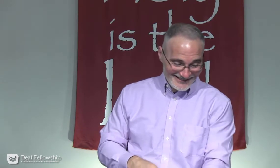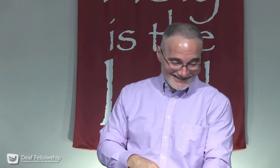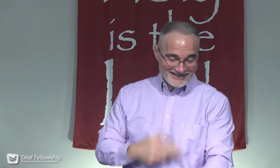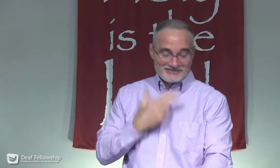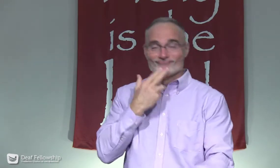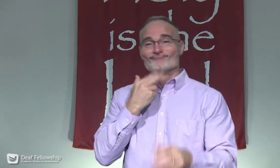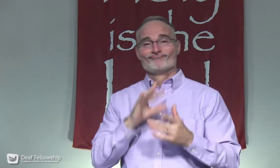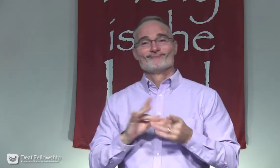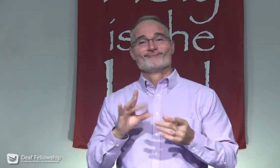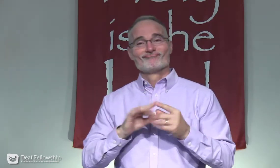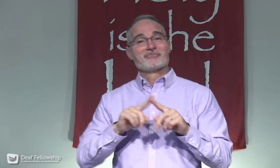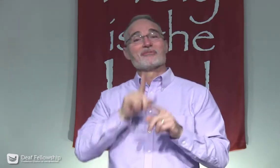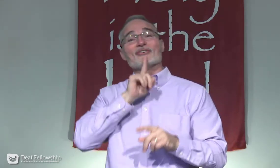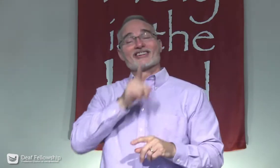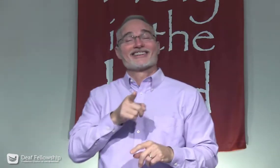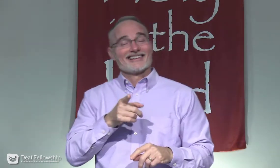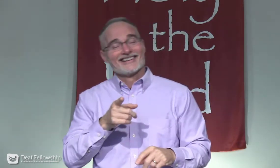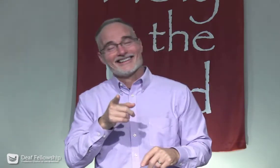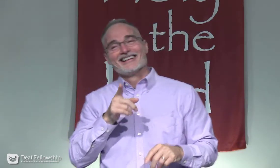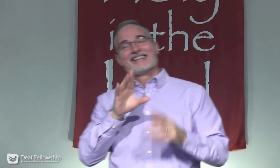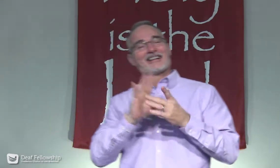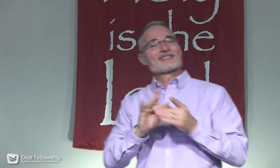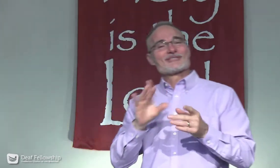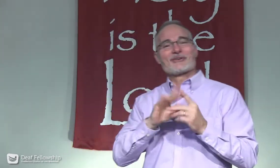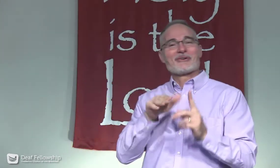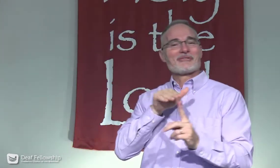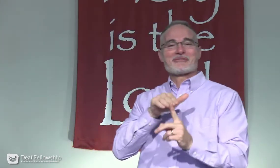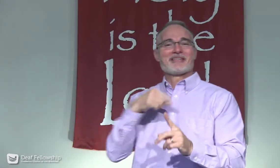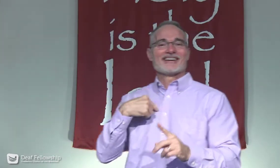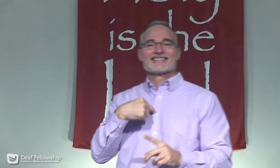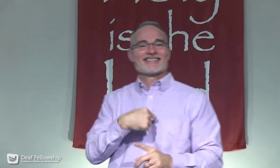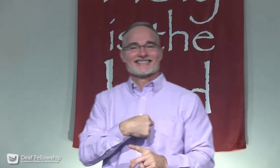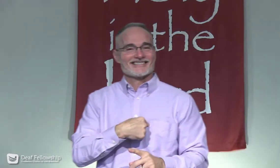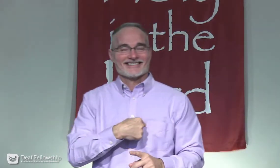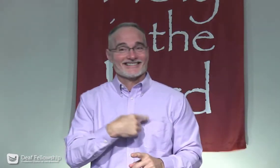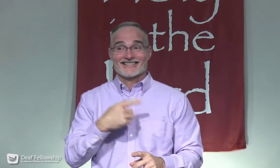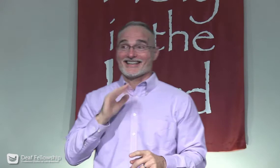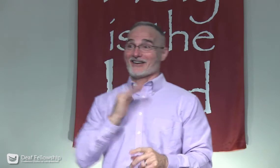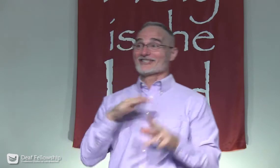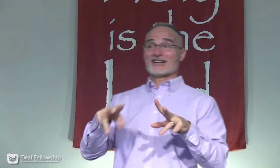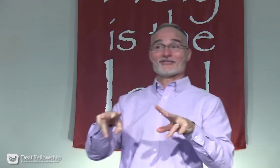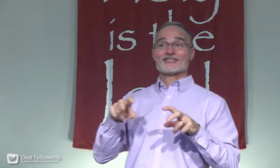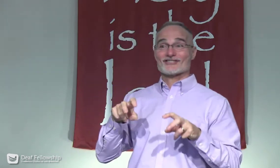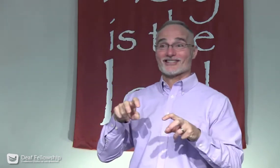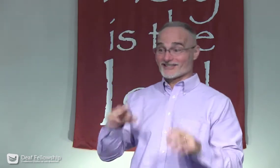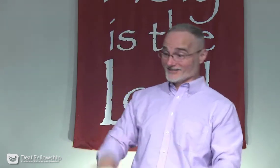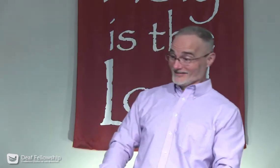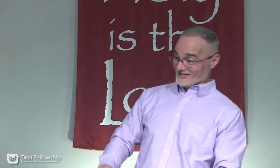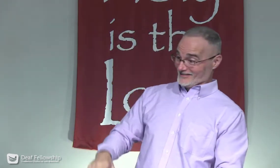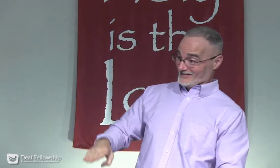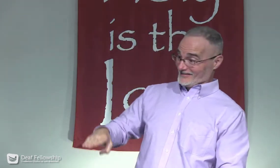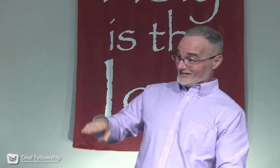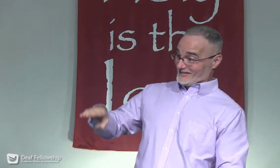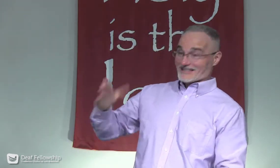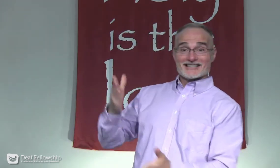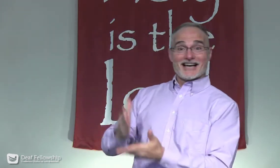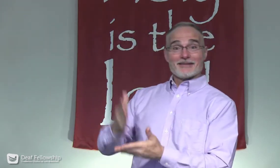Still selfish. It's a cute story, but that story reminds us